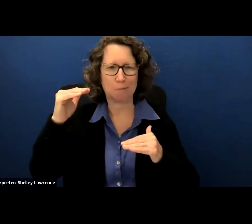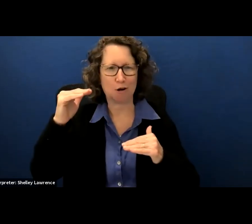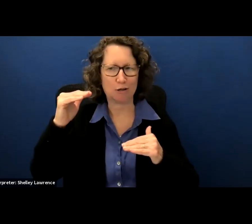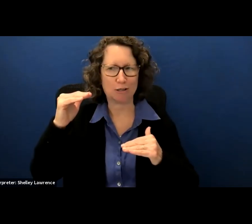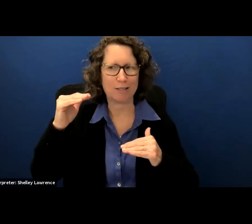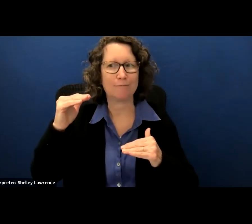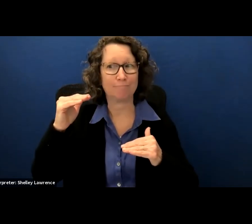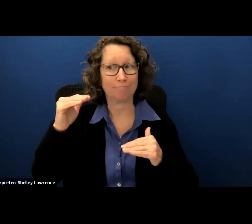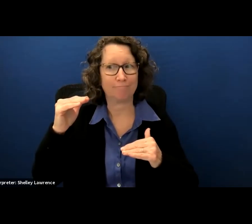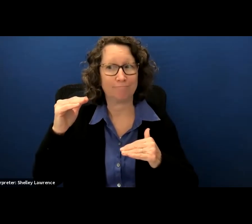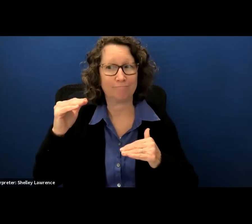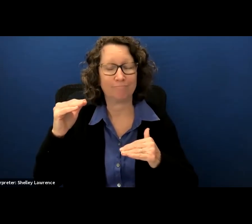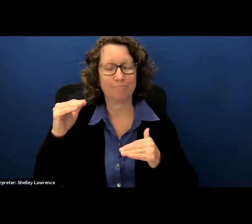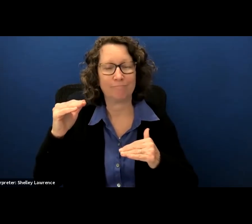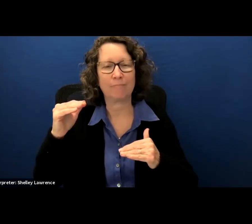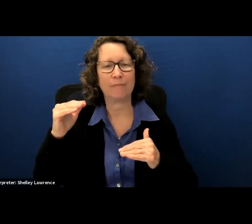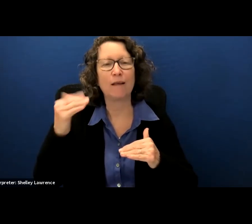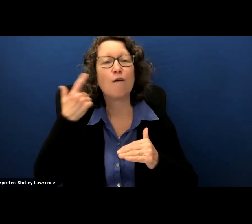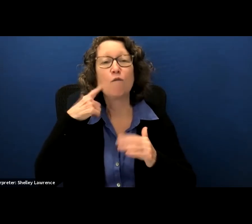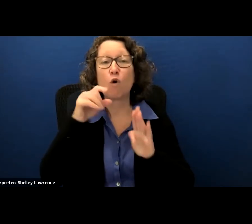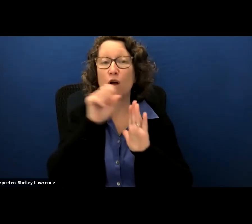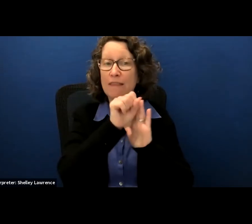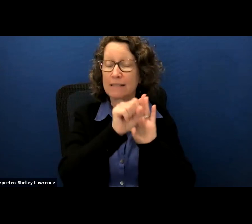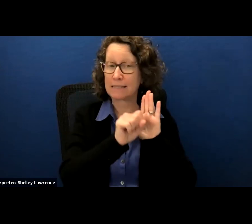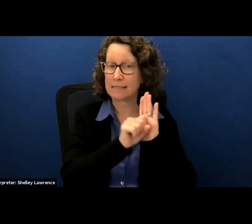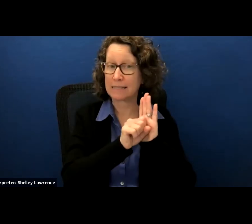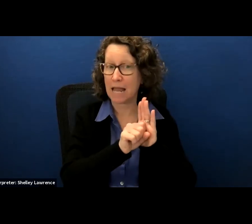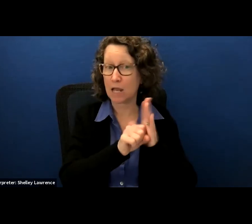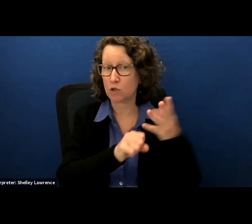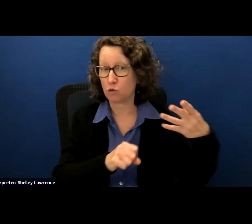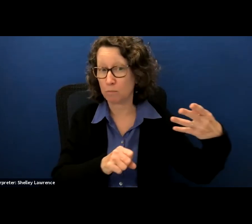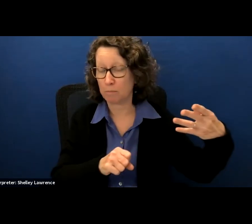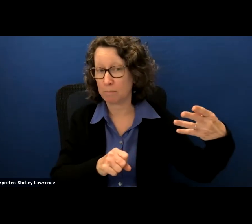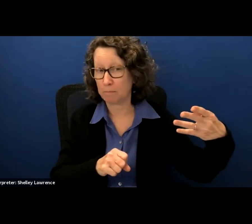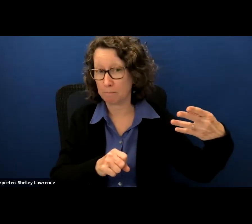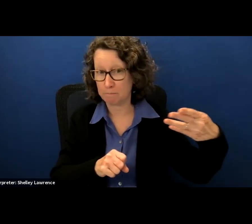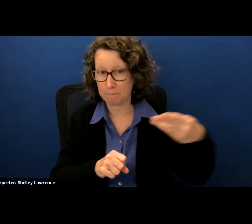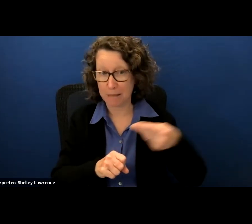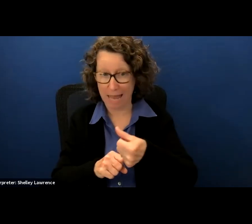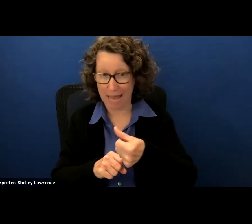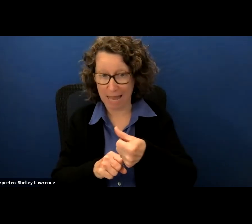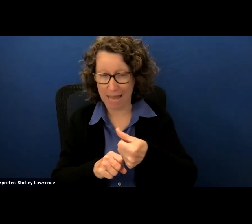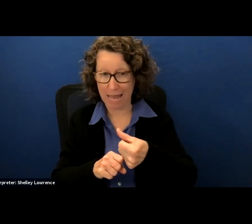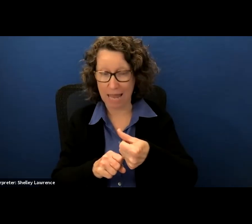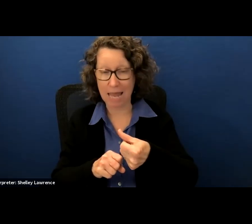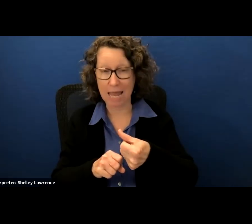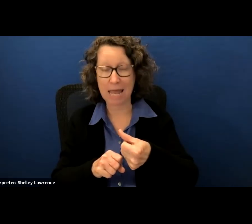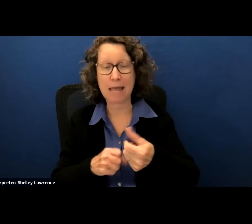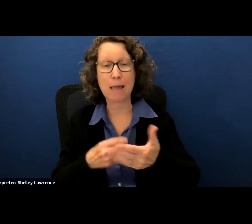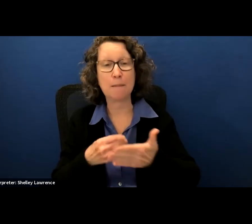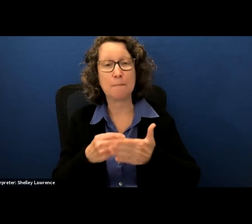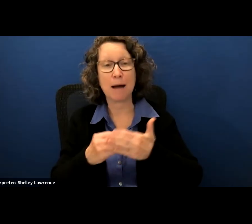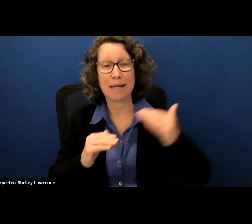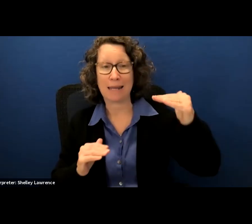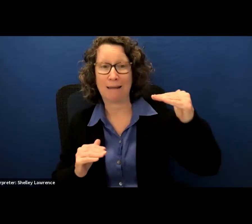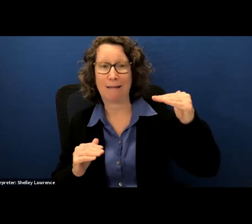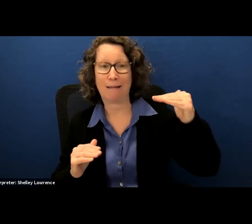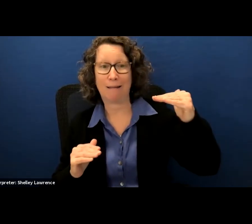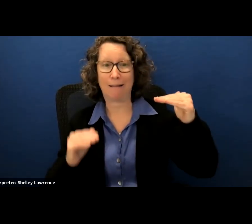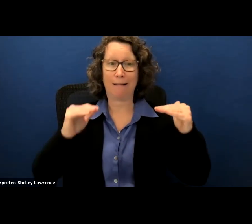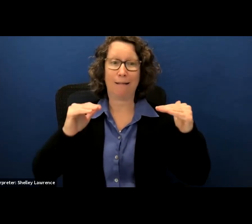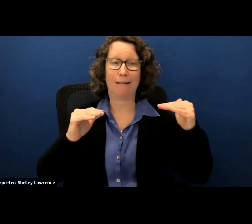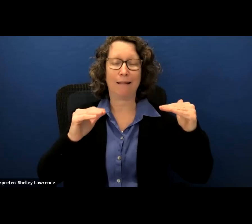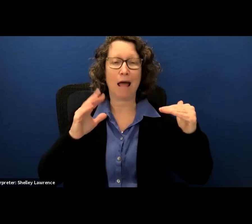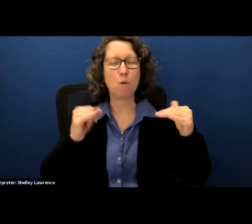And in order for the state to pay money to bring us together, that 19 million, you'd